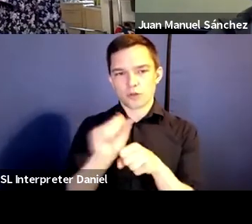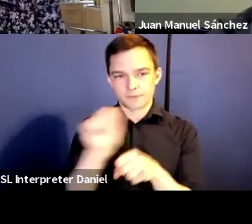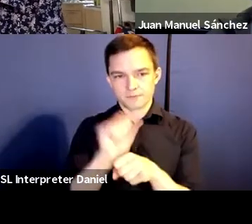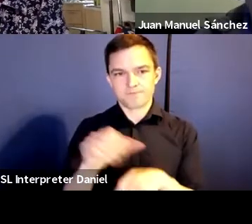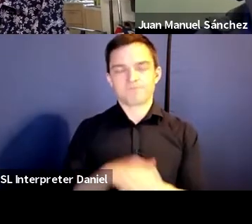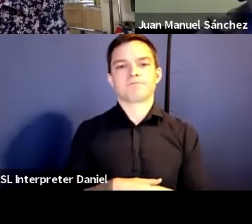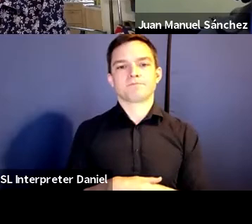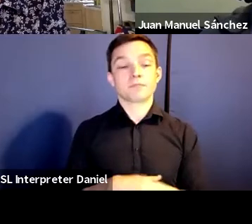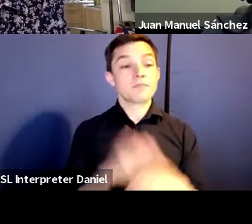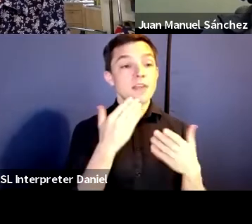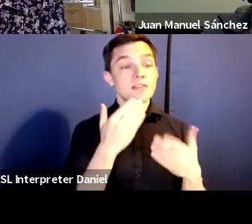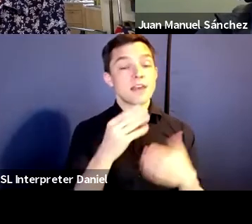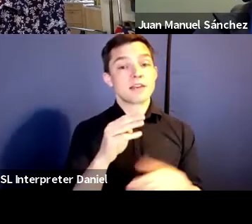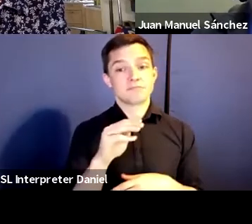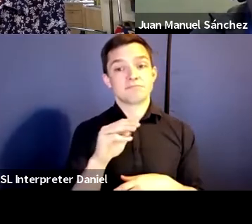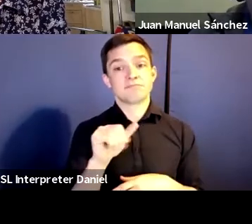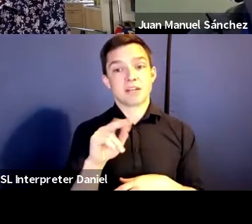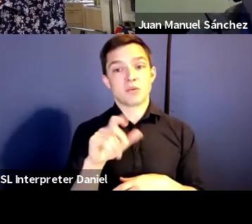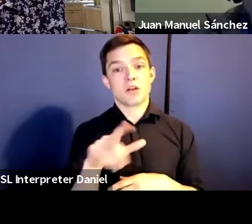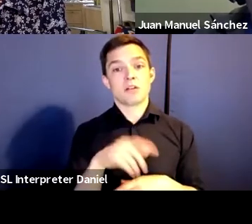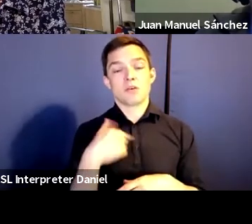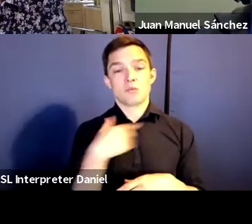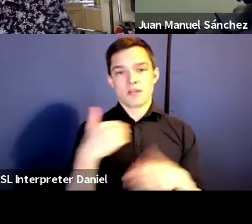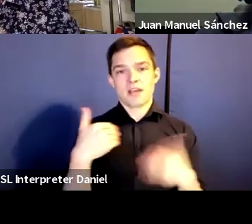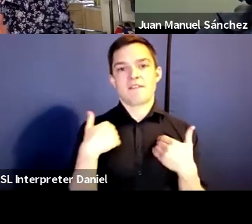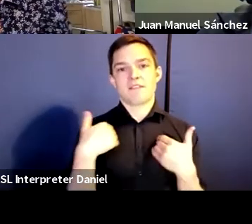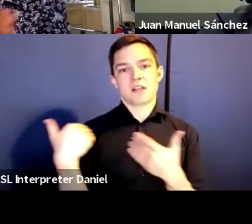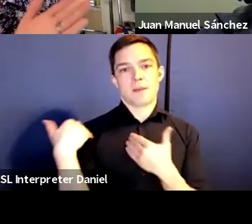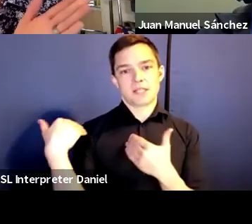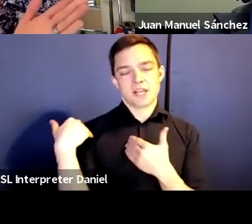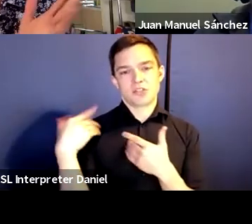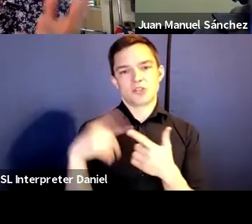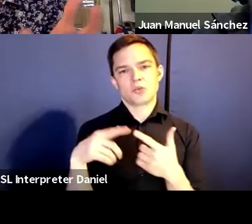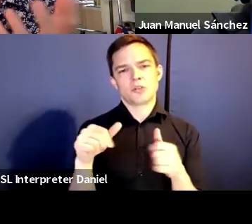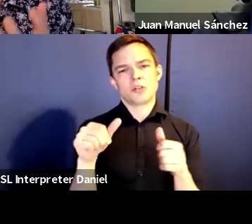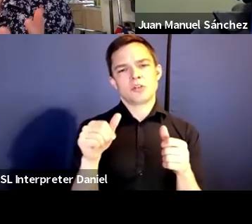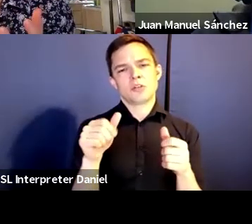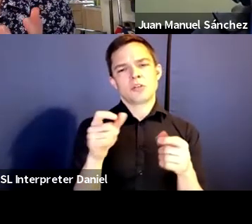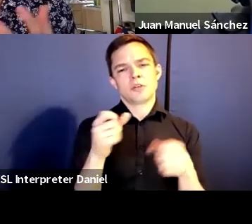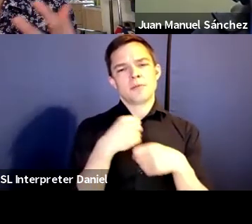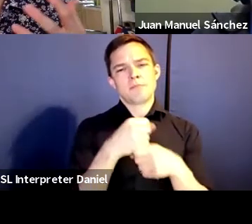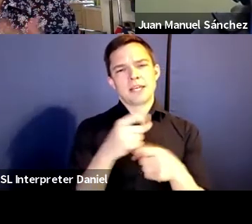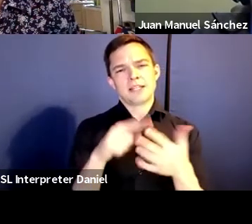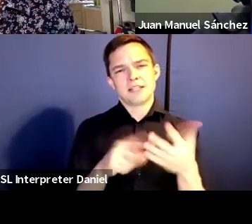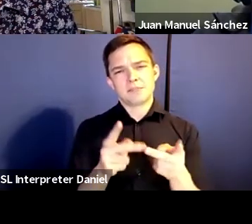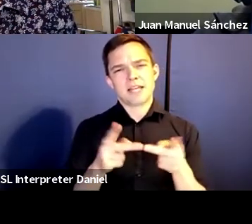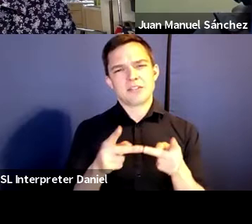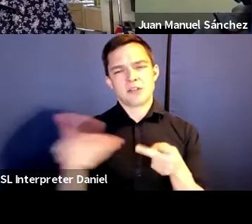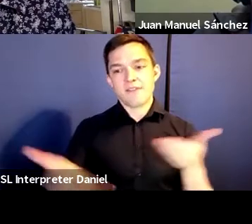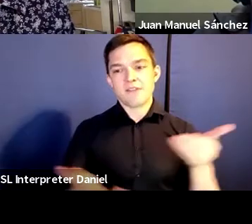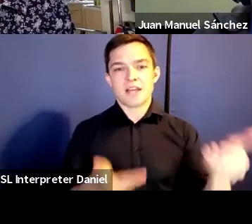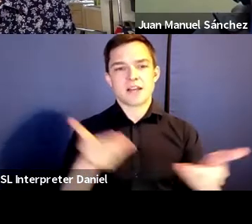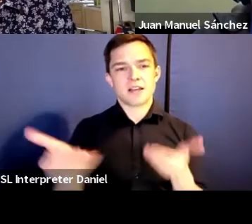Thanks, Juan Manuel. Yeah, I think we all have an obligation to be carving out those spaces to invite people in to use